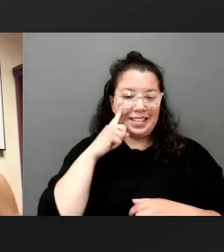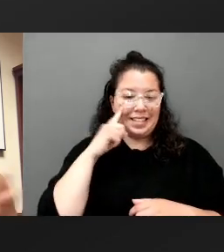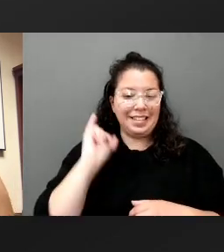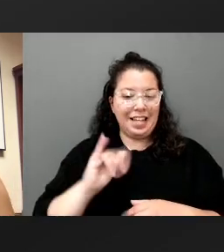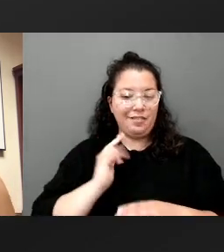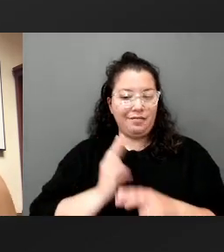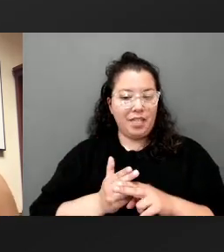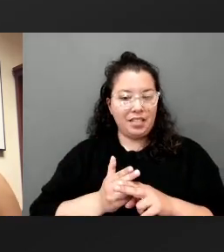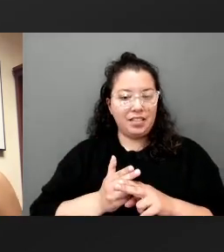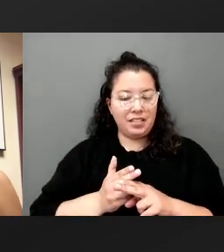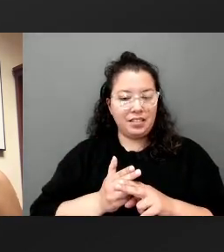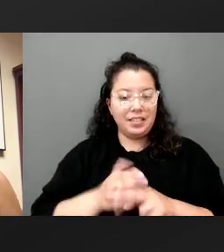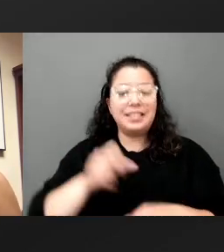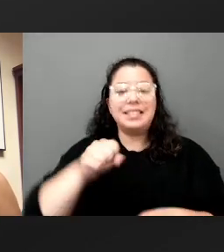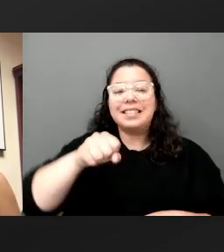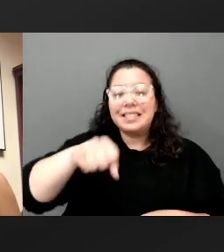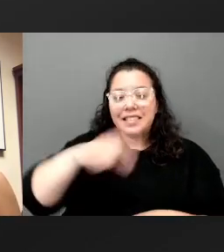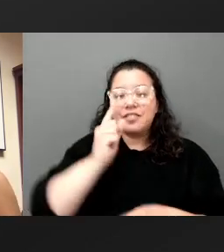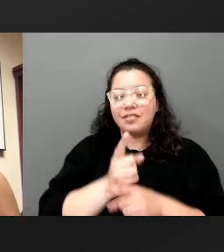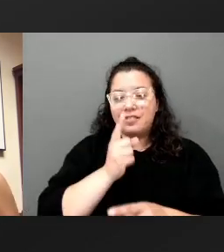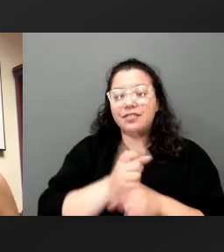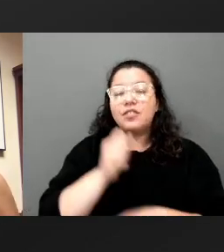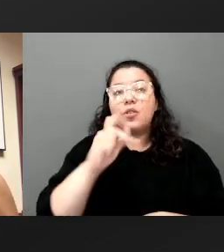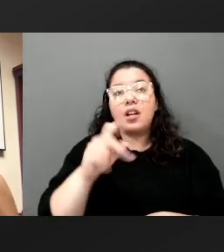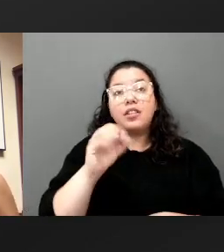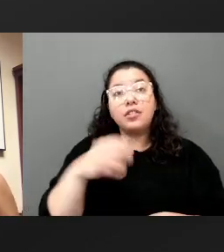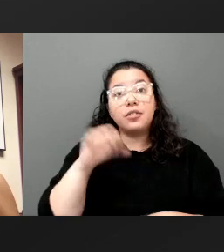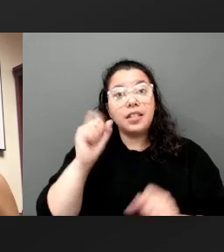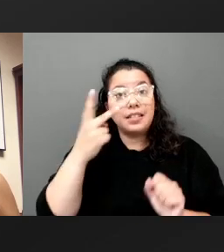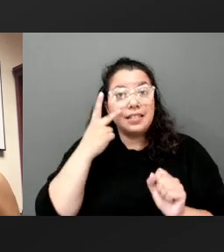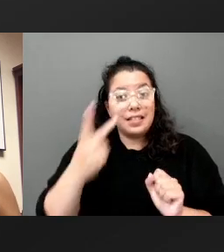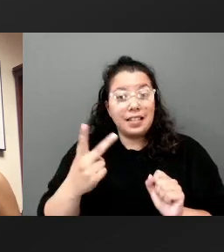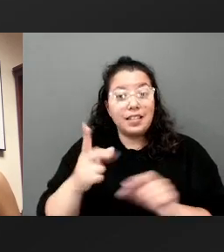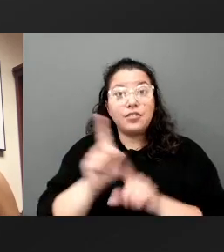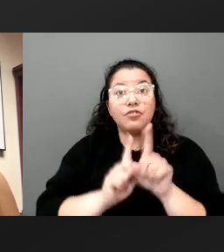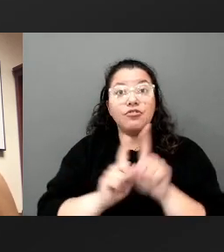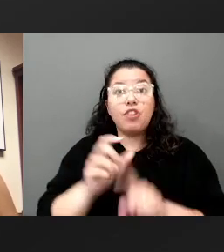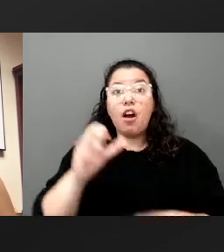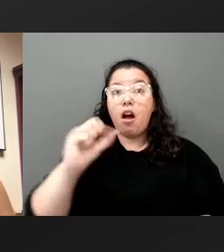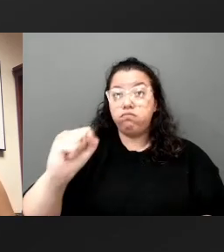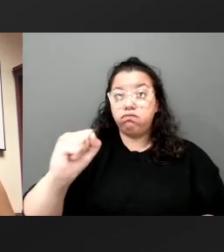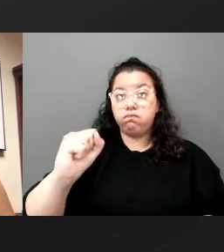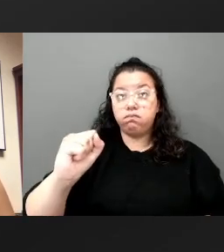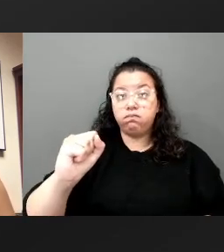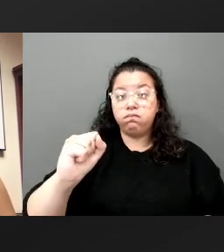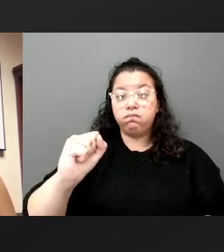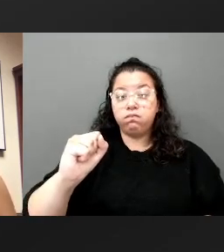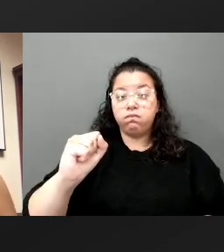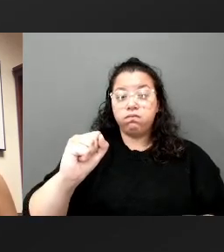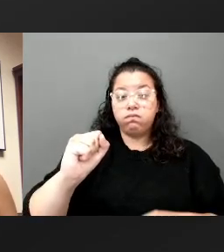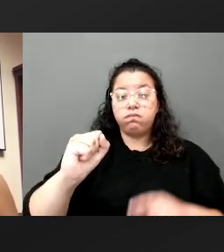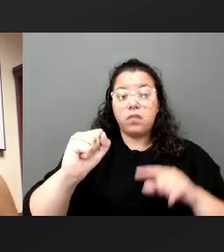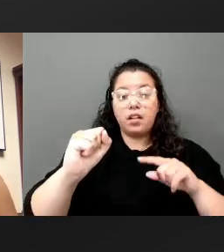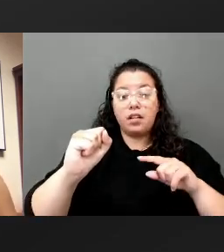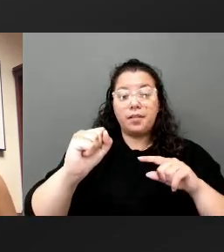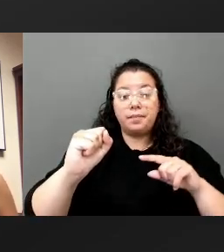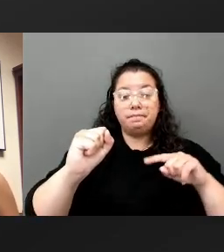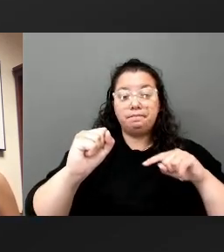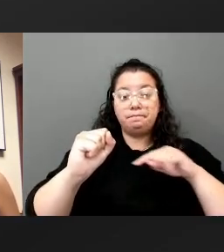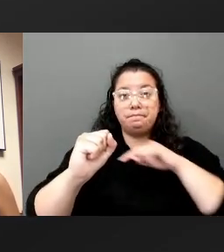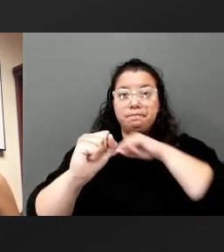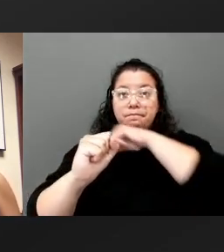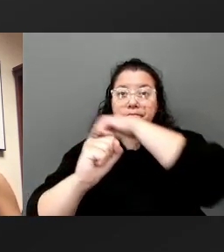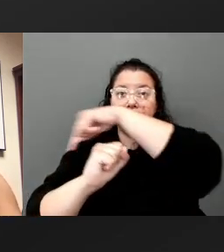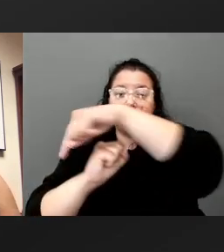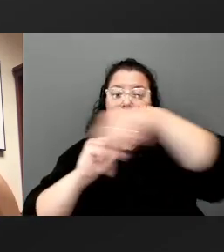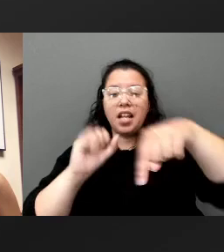Oh, perfect. Yeah. So you can see how beautiful this is. Just what we call just a white light